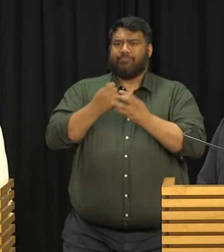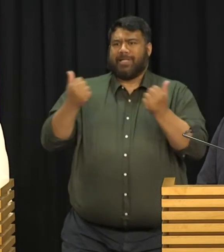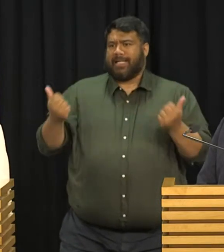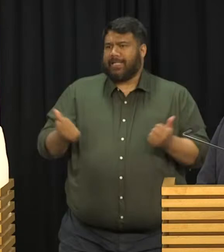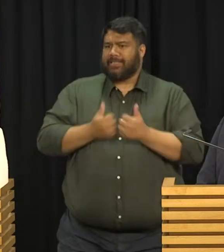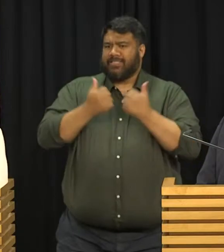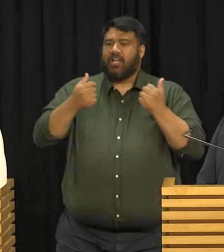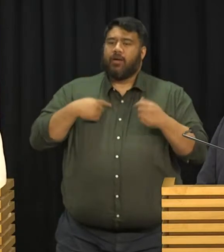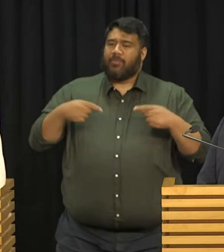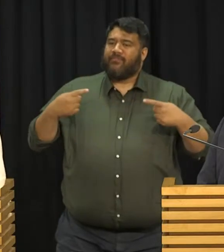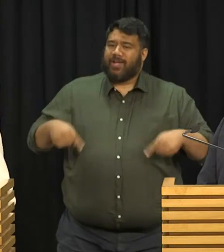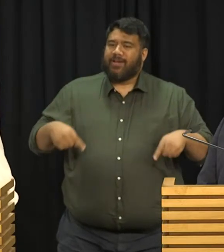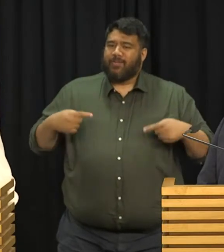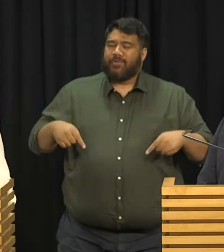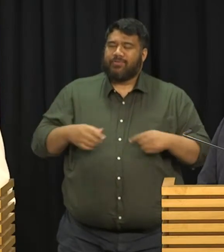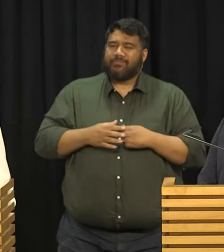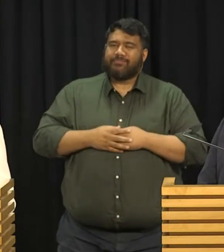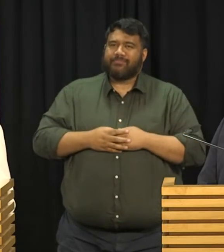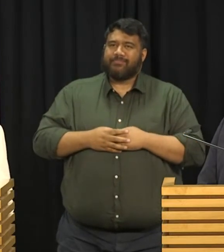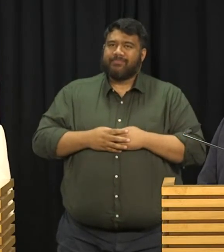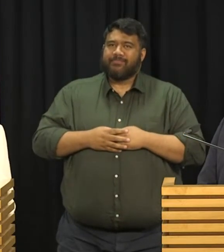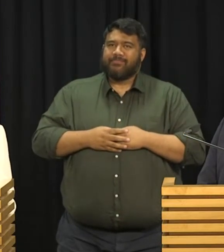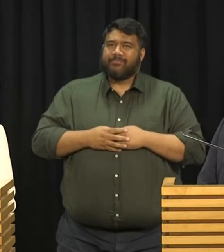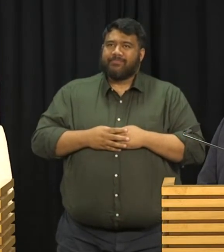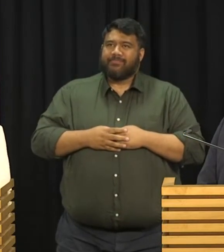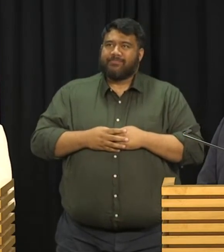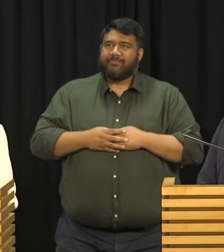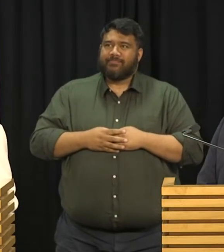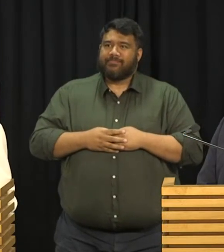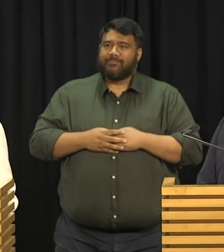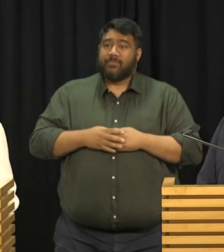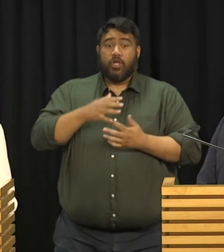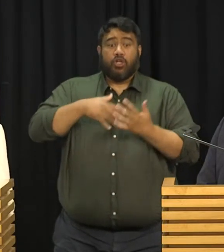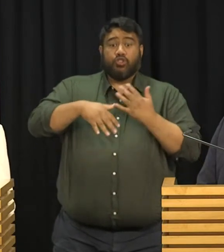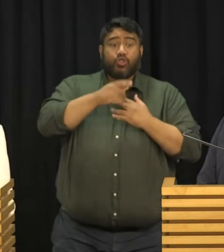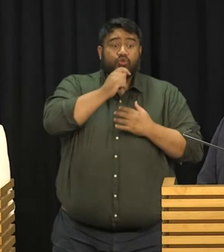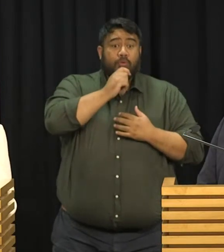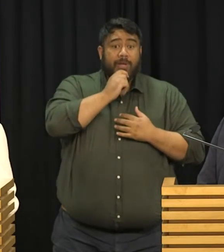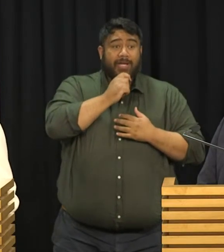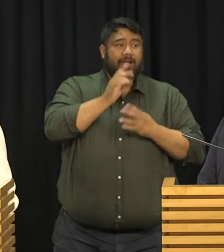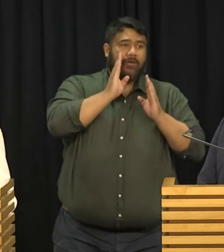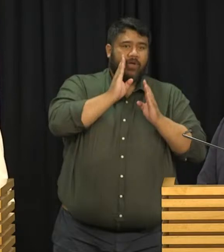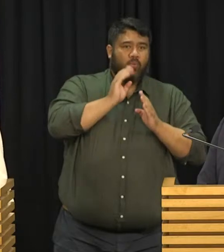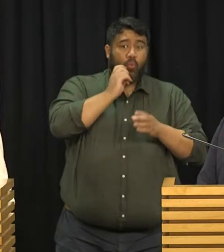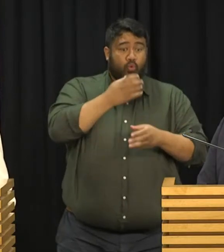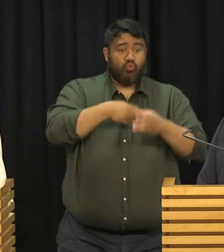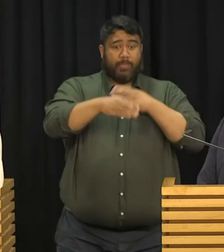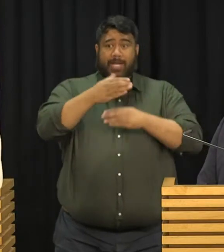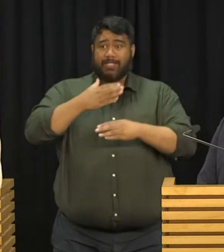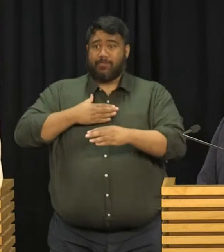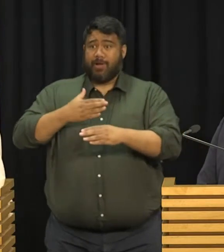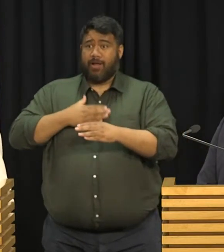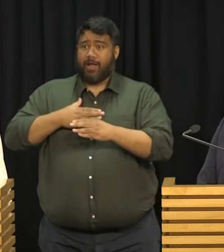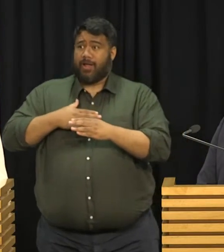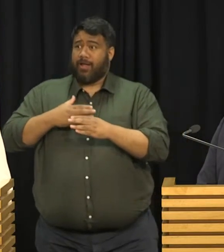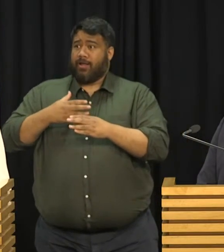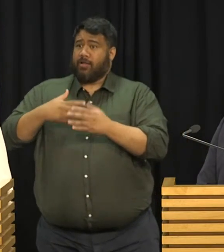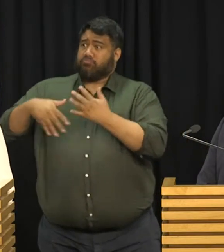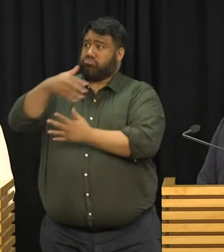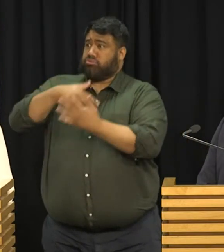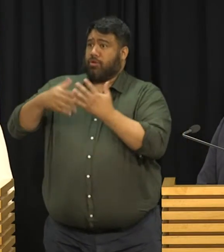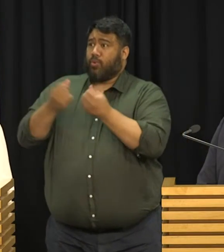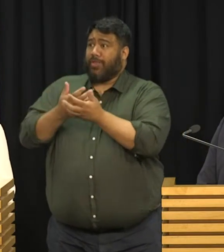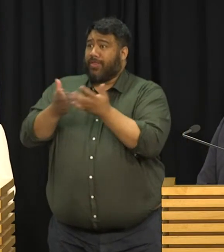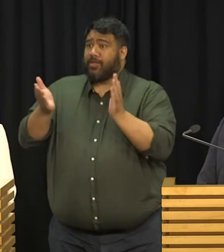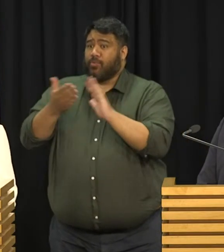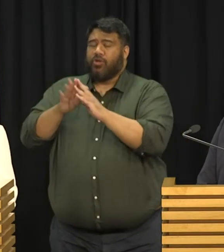available. This is not that we are substituting any time with social media. I'm not intending to change up what I do there at all, but I am intending to try and reach into a